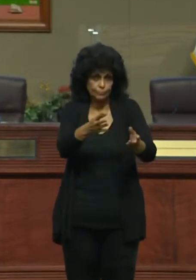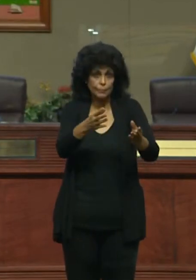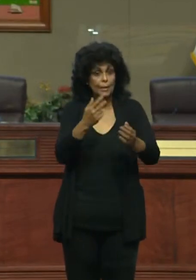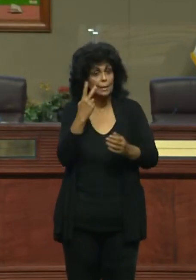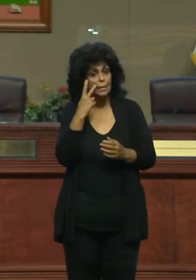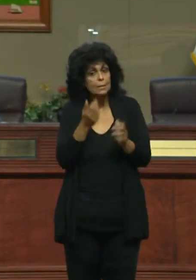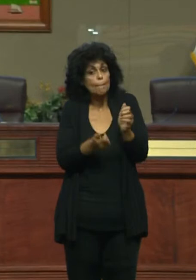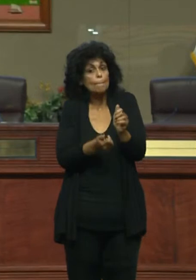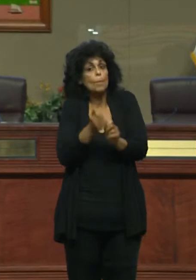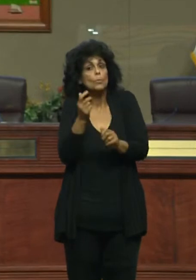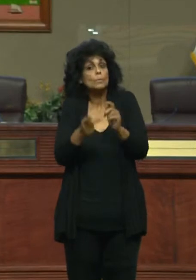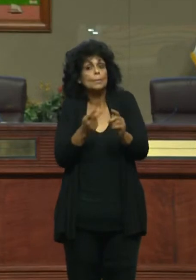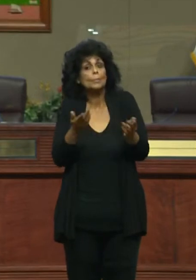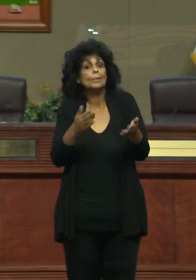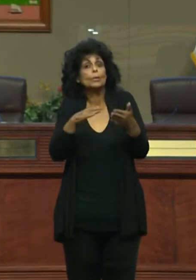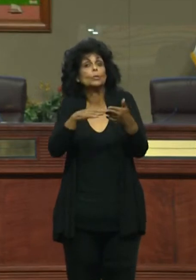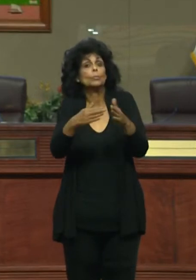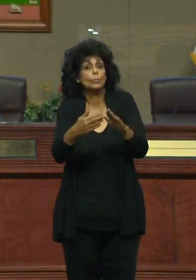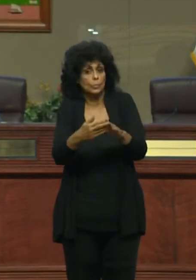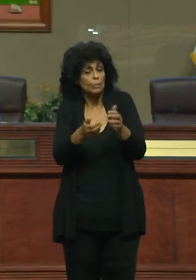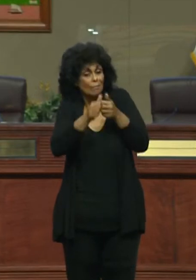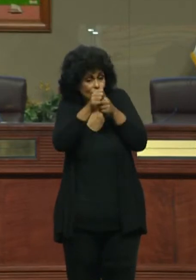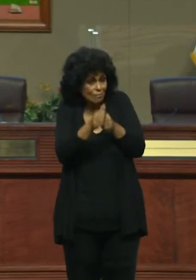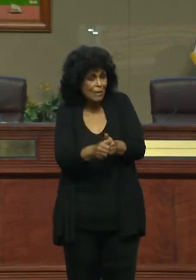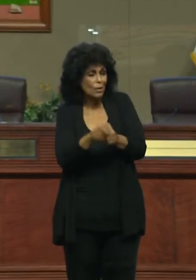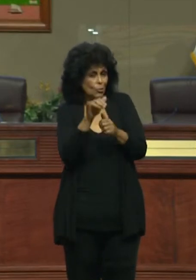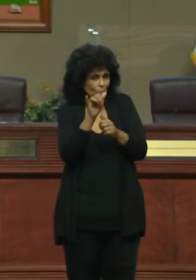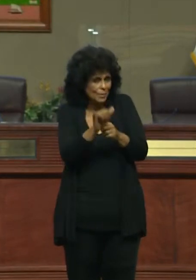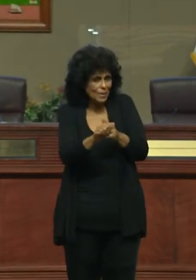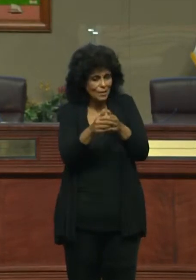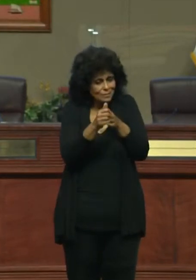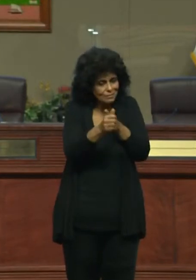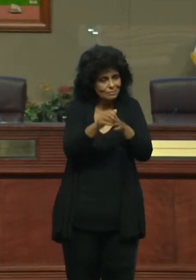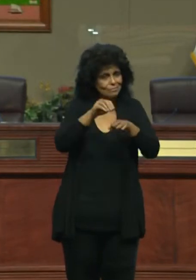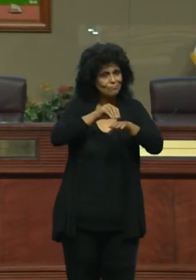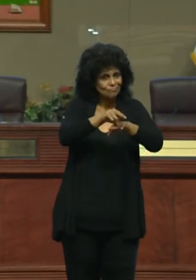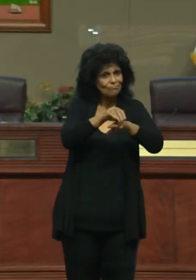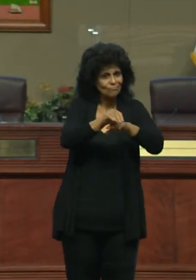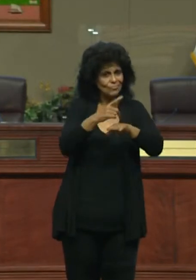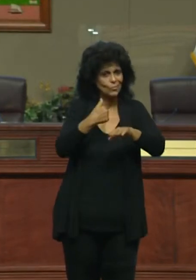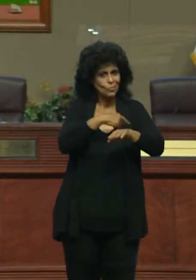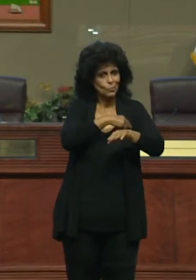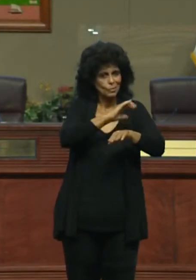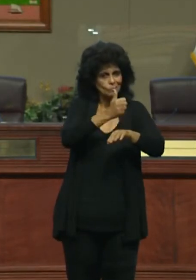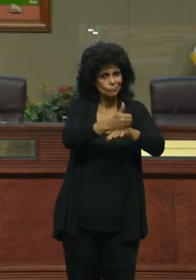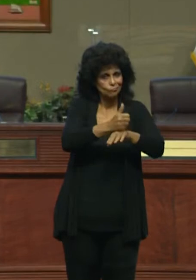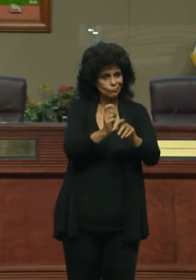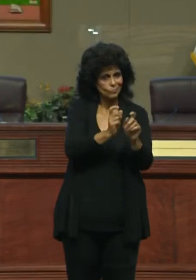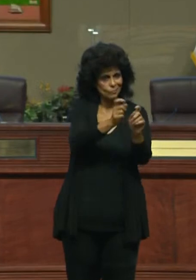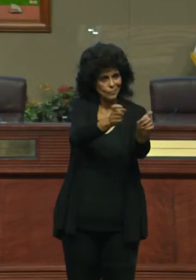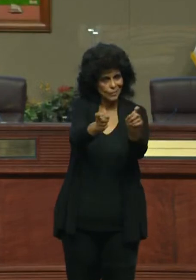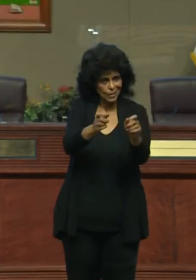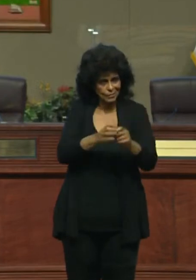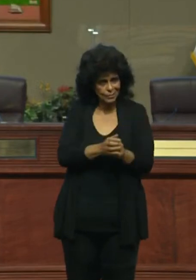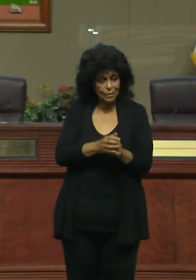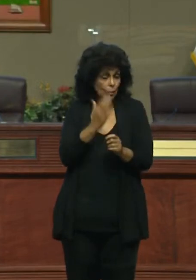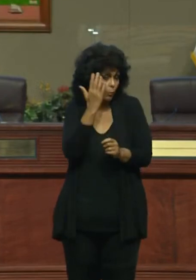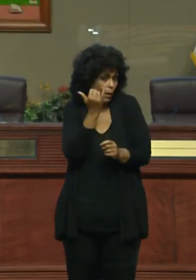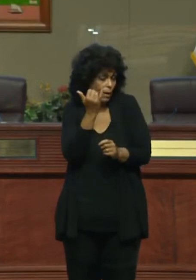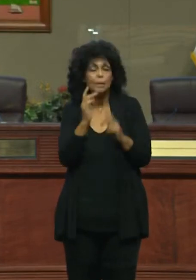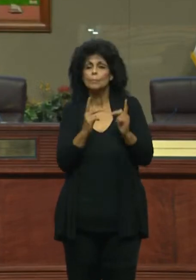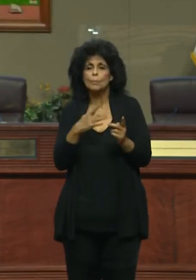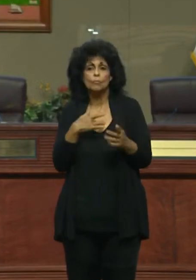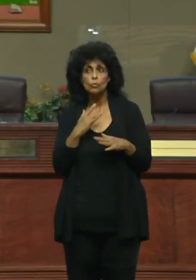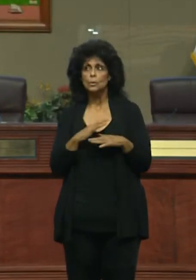those guidelines because that's what they feel comfortable doing. They have confidence in the direction that's been given, and